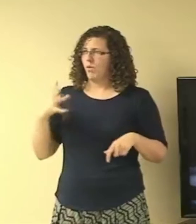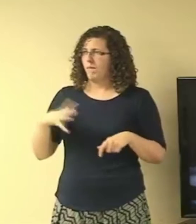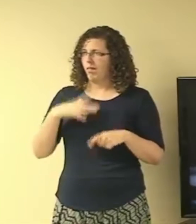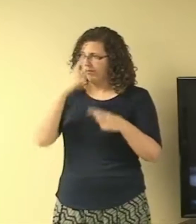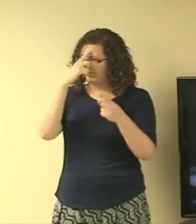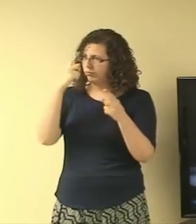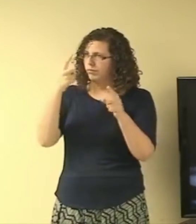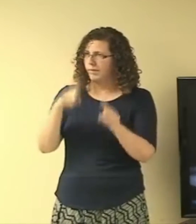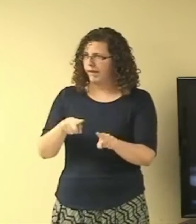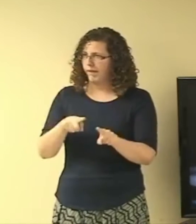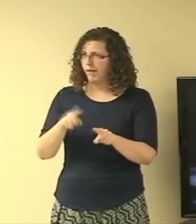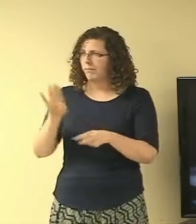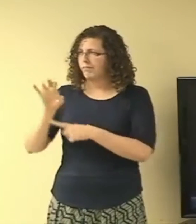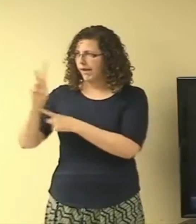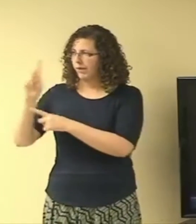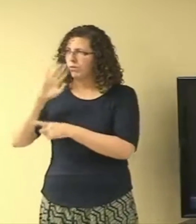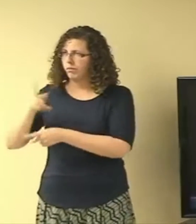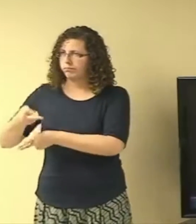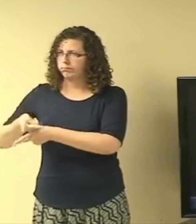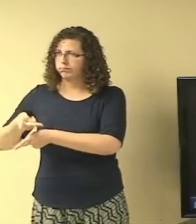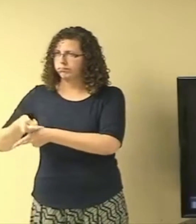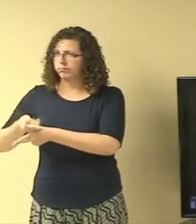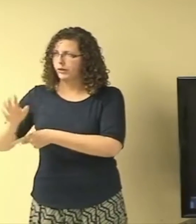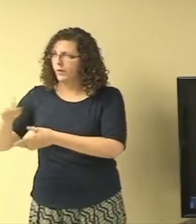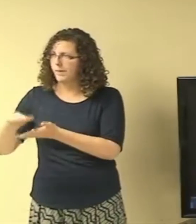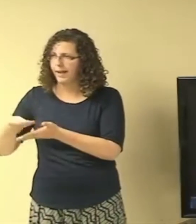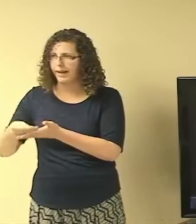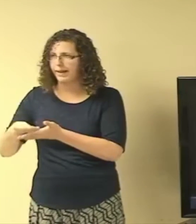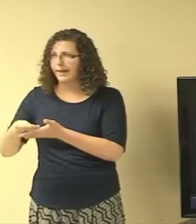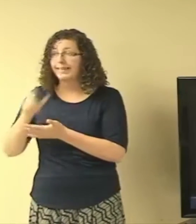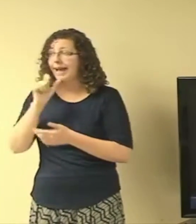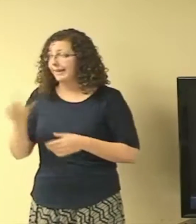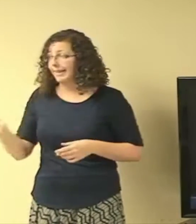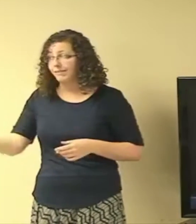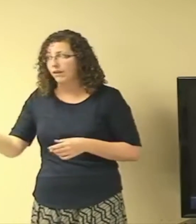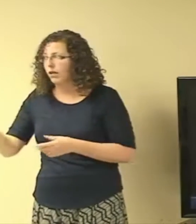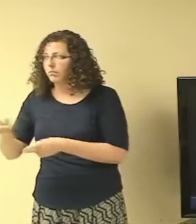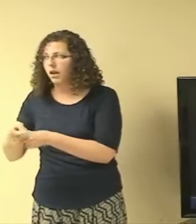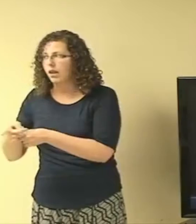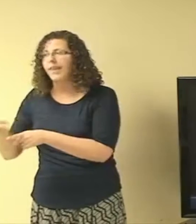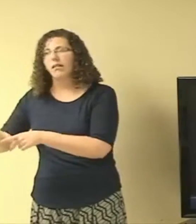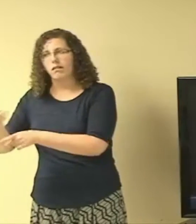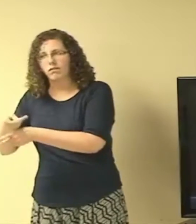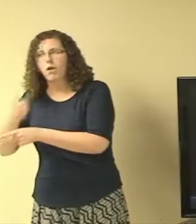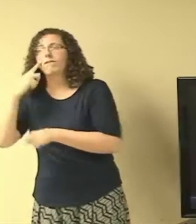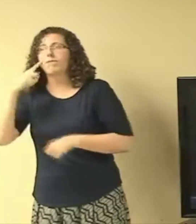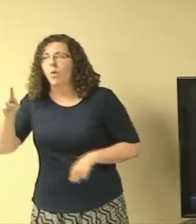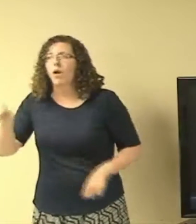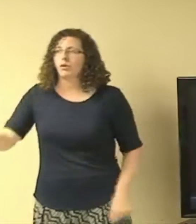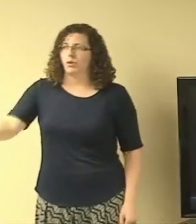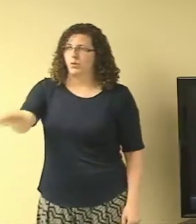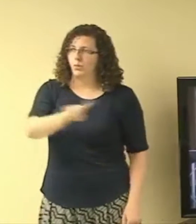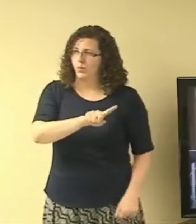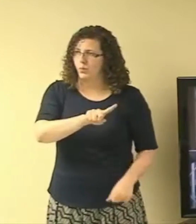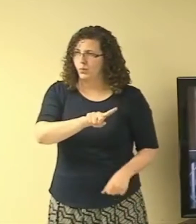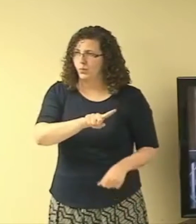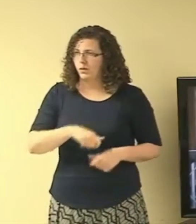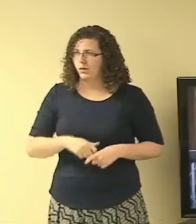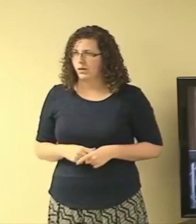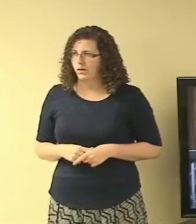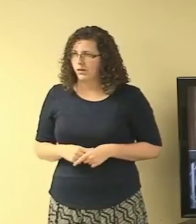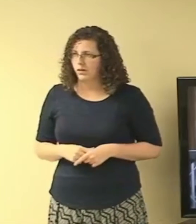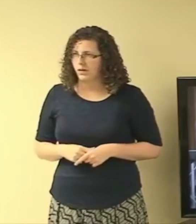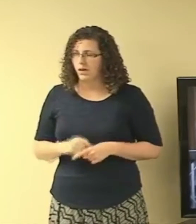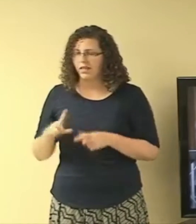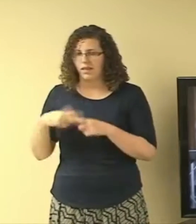fiduciary trust responsibility. That bank is not, it's not that bank's money. They're holding the money for you. Then they misused it for their